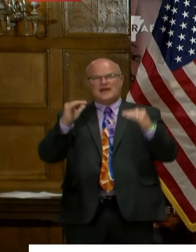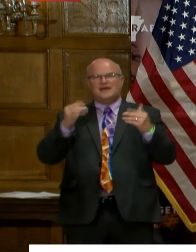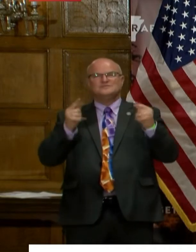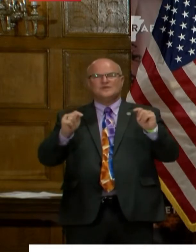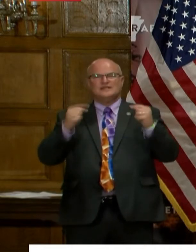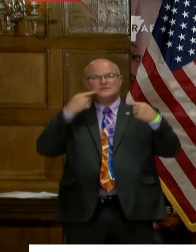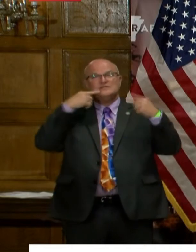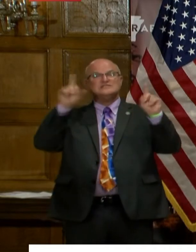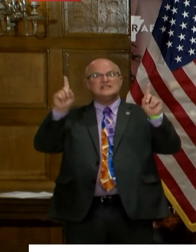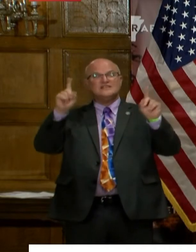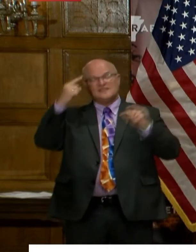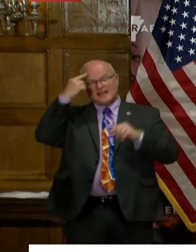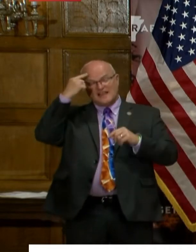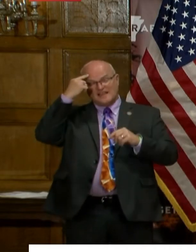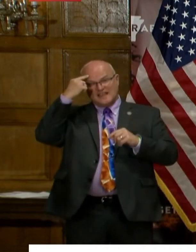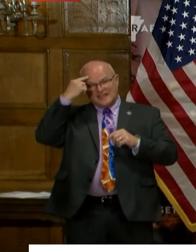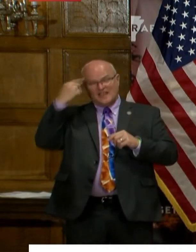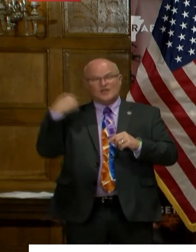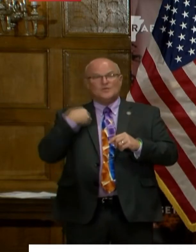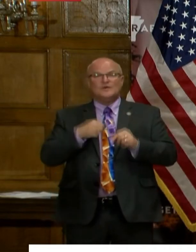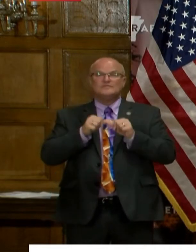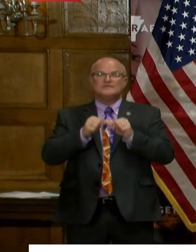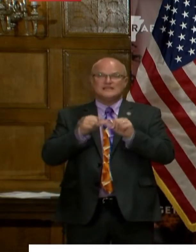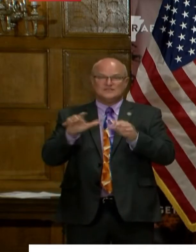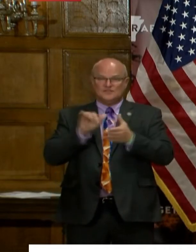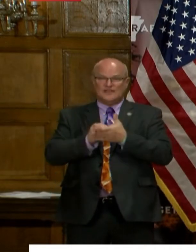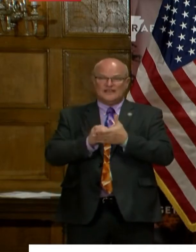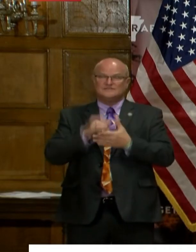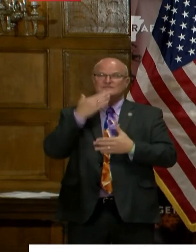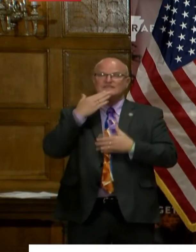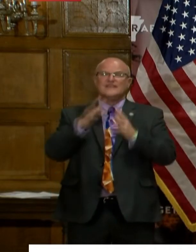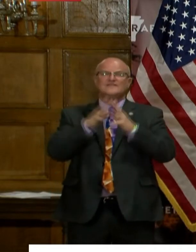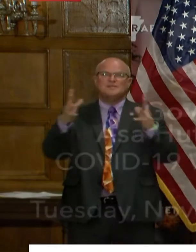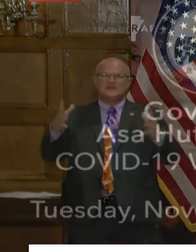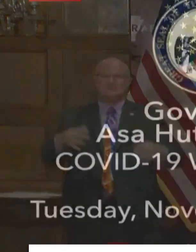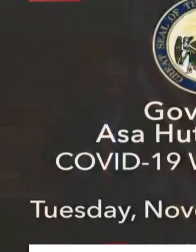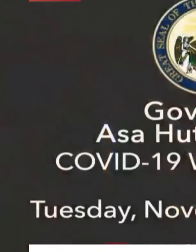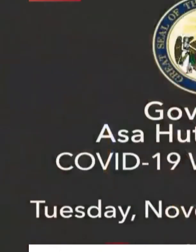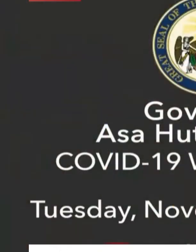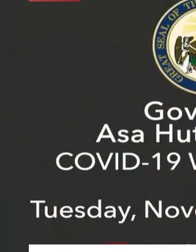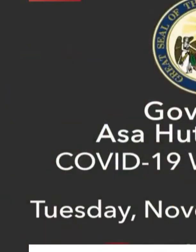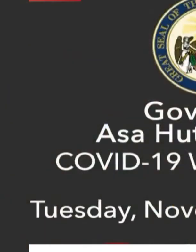balance that we're trying to achieve, and I think we will continue to do that. Thank you very much.